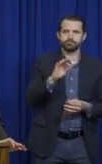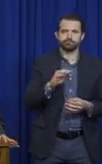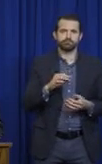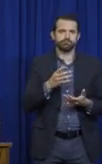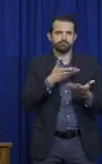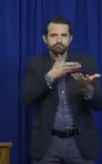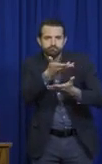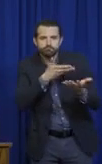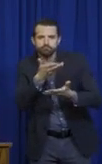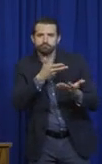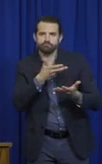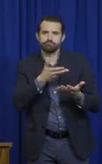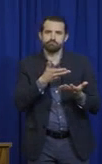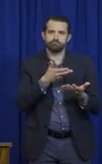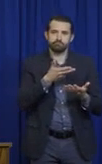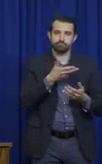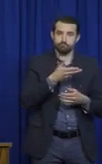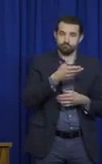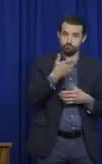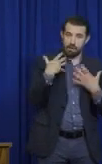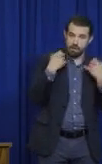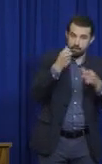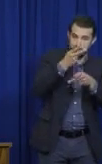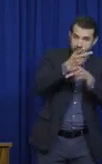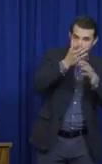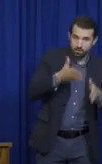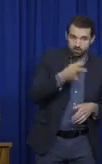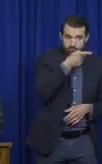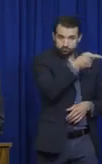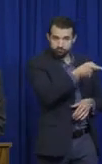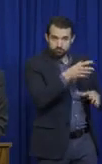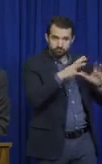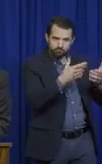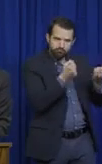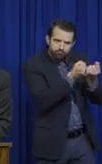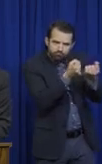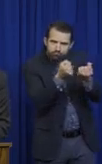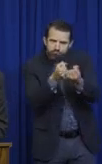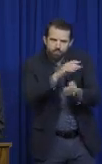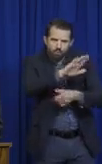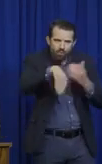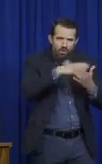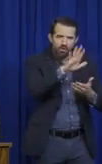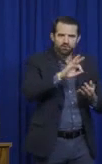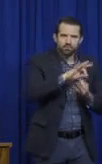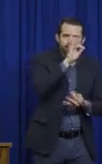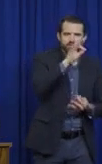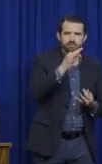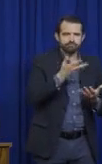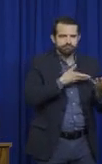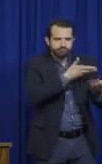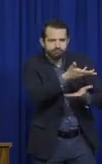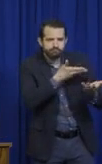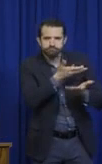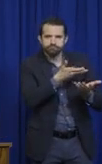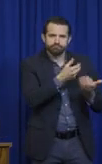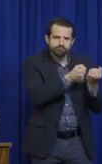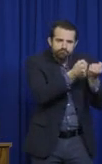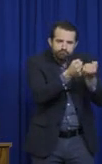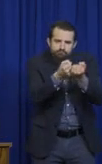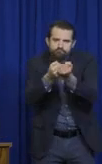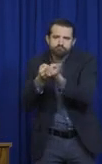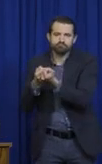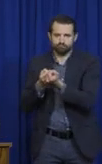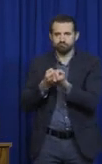front line as healthcare workers. These are men and women who care for our friends and family members across